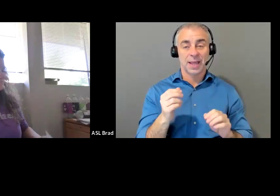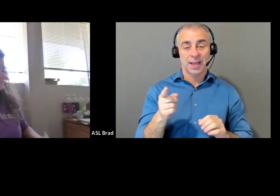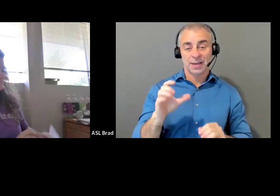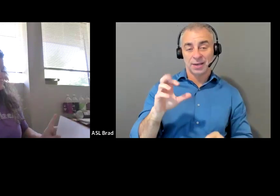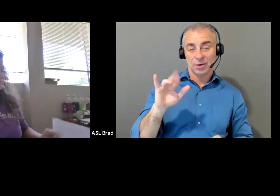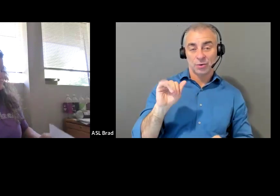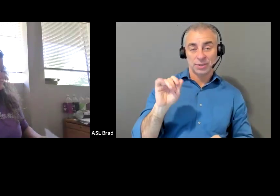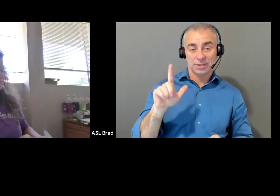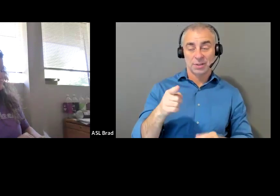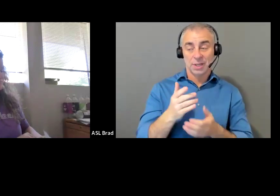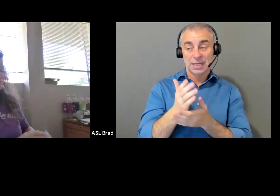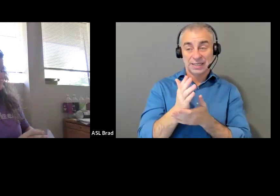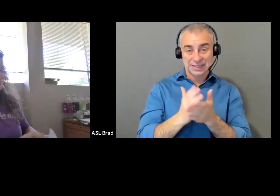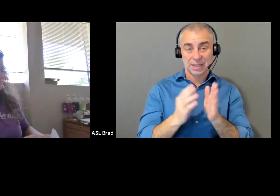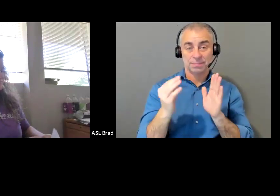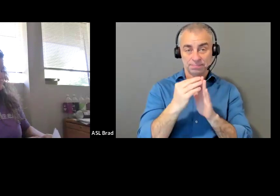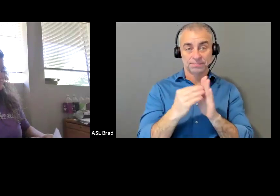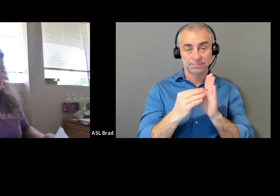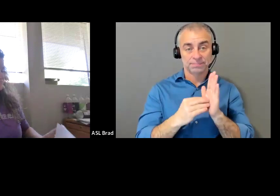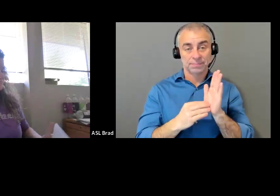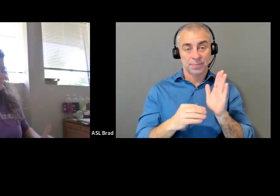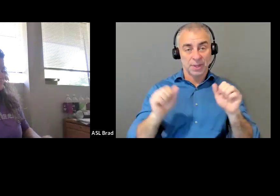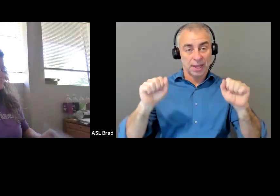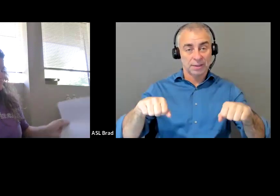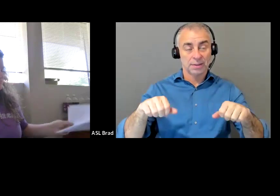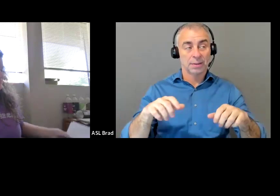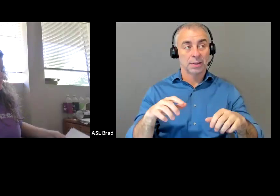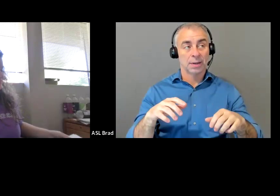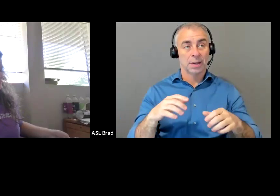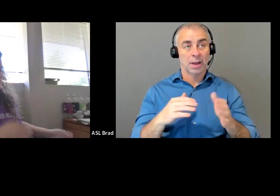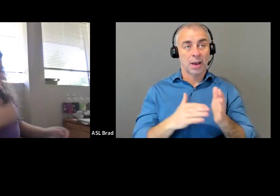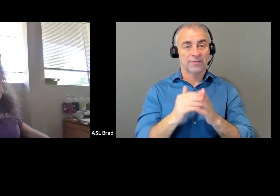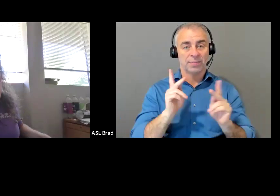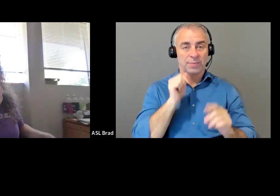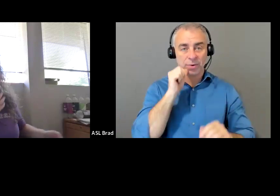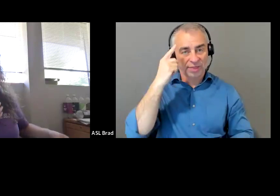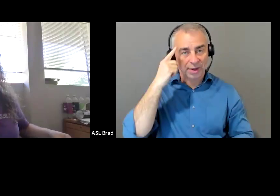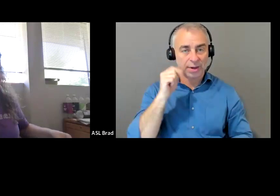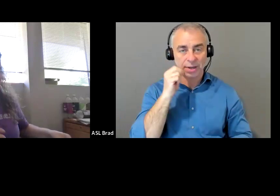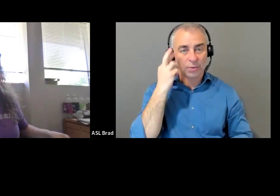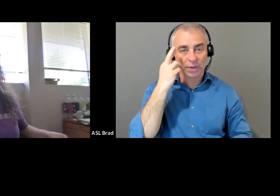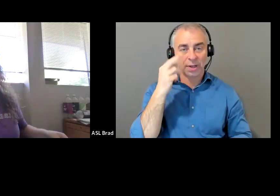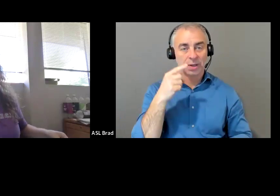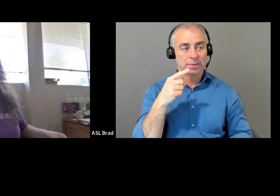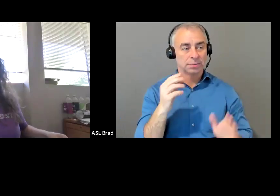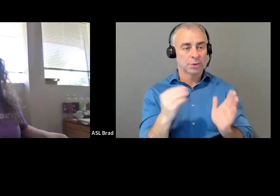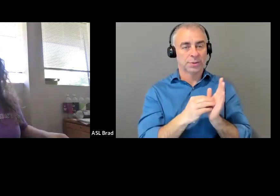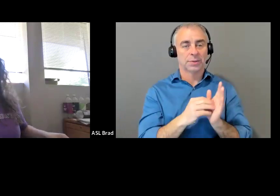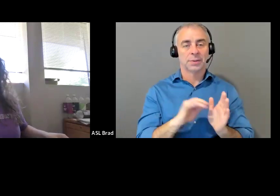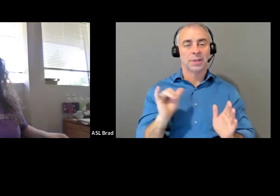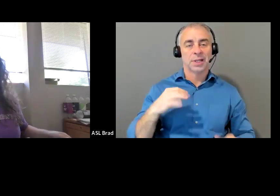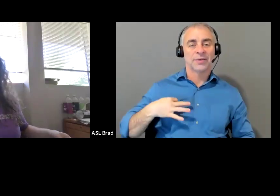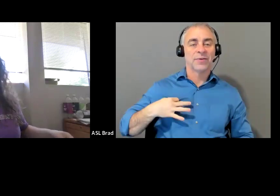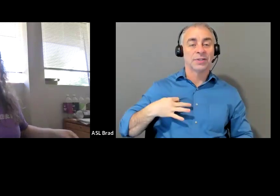can go on there that you wouldn't necessarily think can go on there, like the